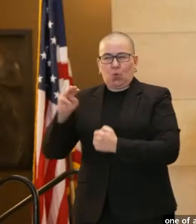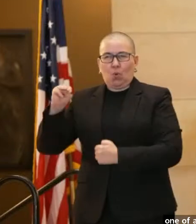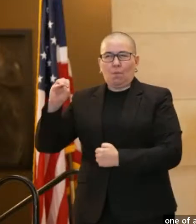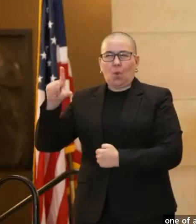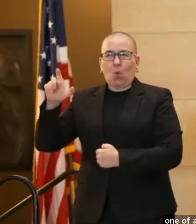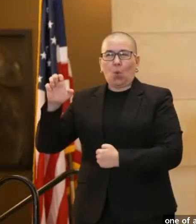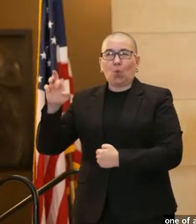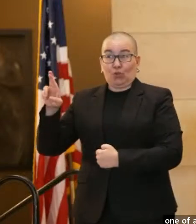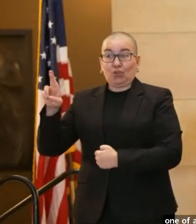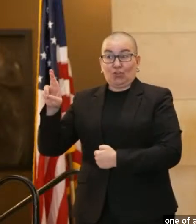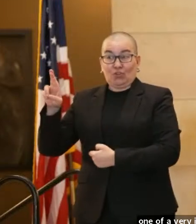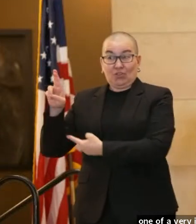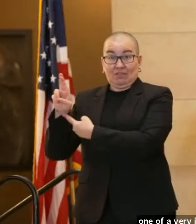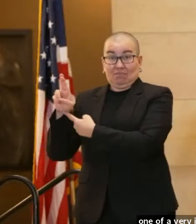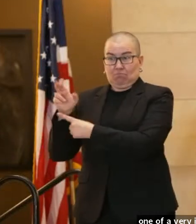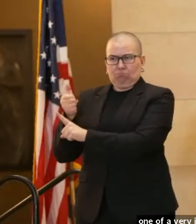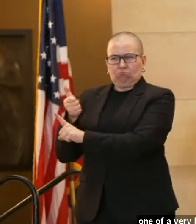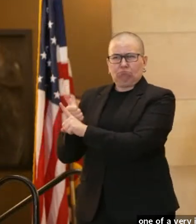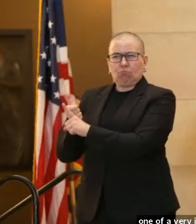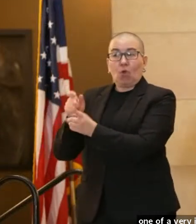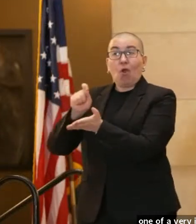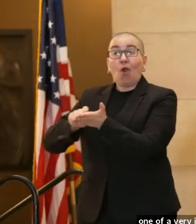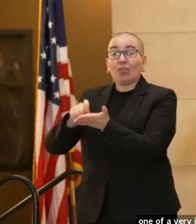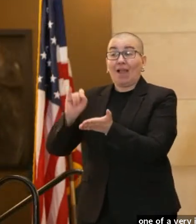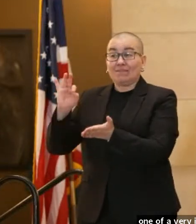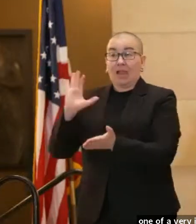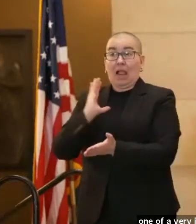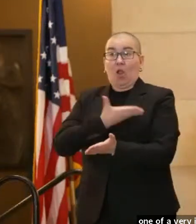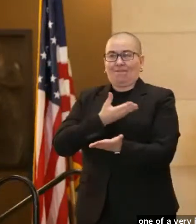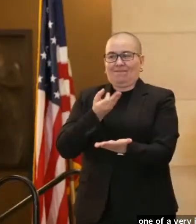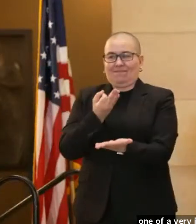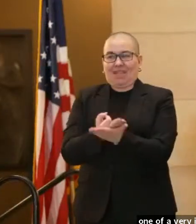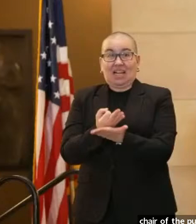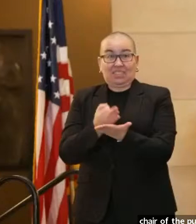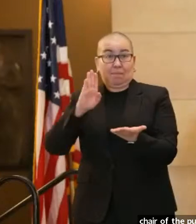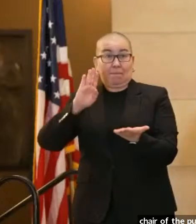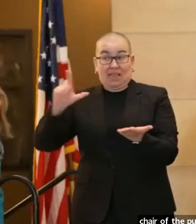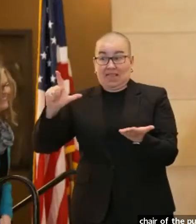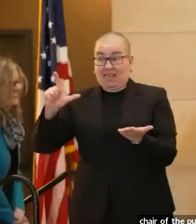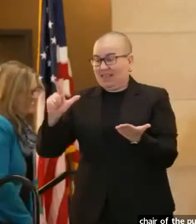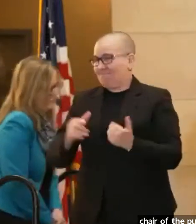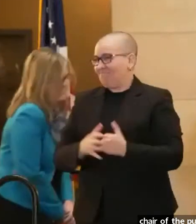the author of our funding bill. So Rep. Moeller, come up.